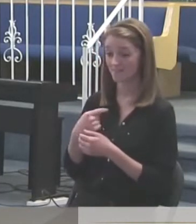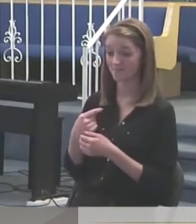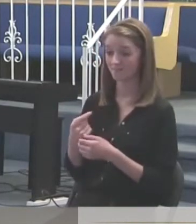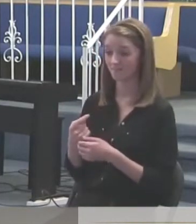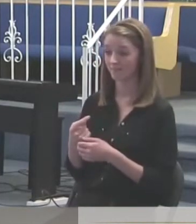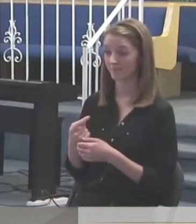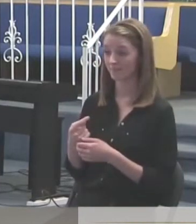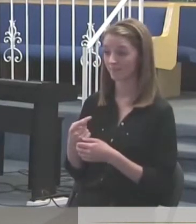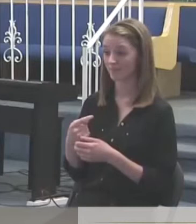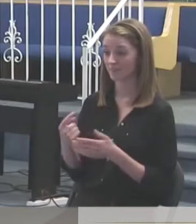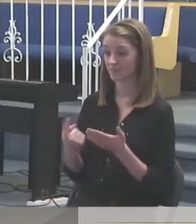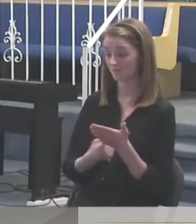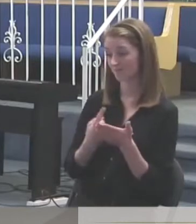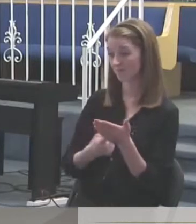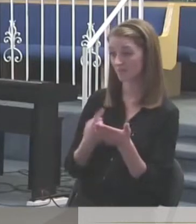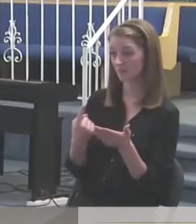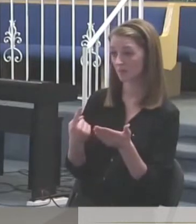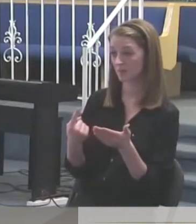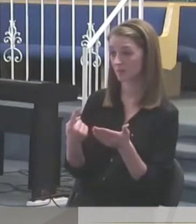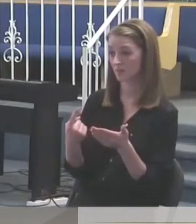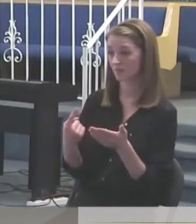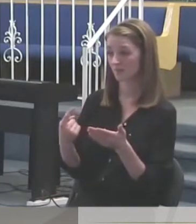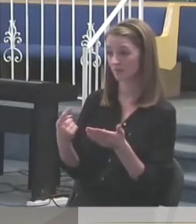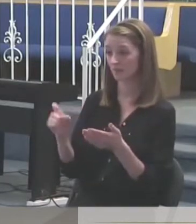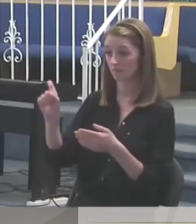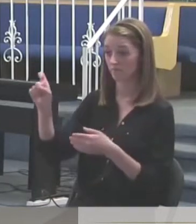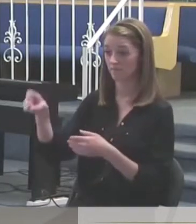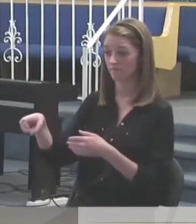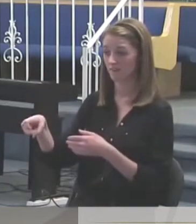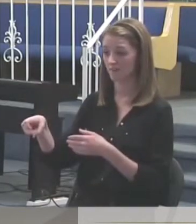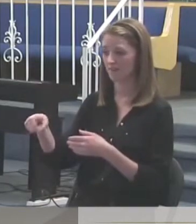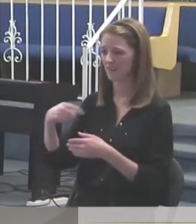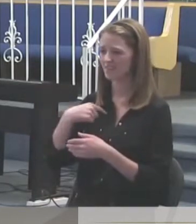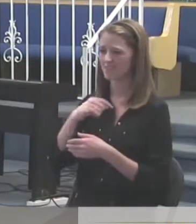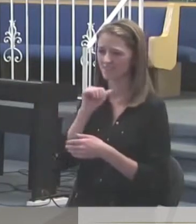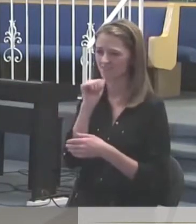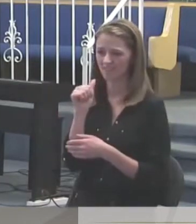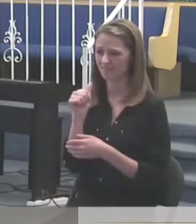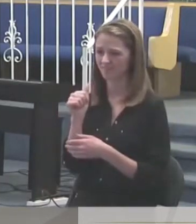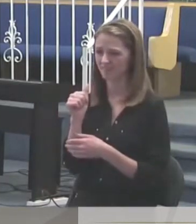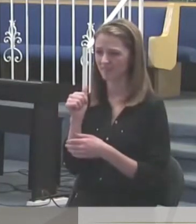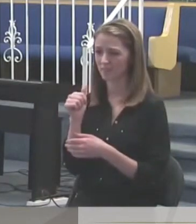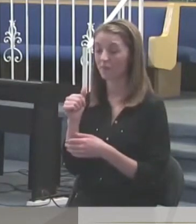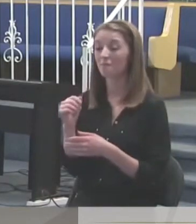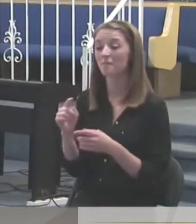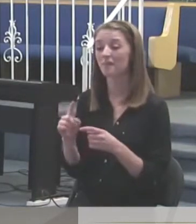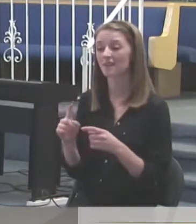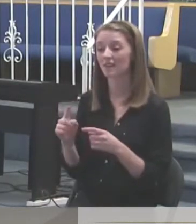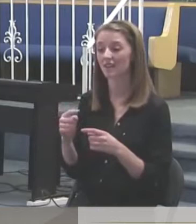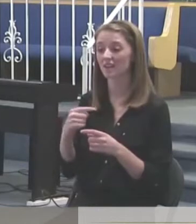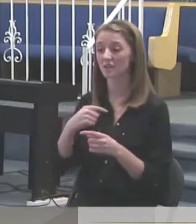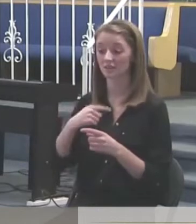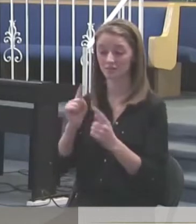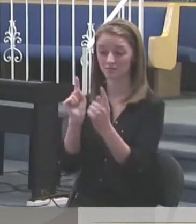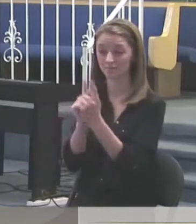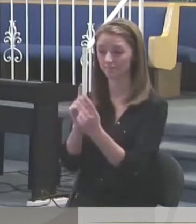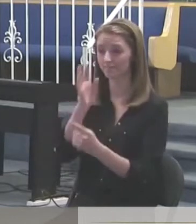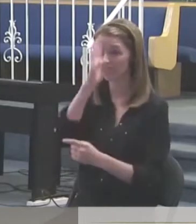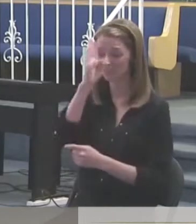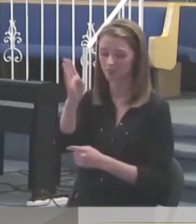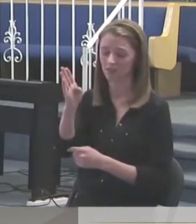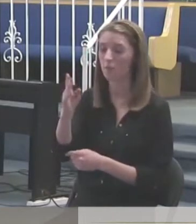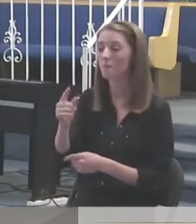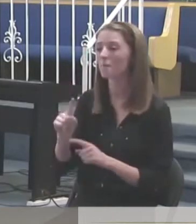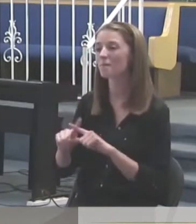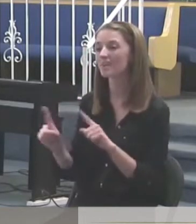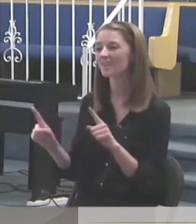I'm not a jump up and get in people's face kind of person, but let me see somebody hurting a child or someone that's old